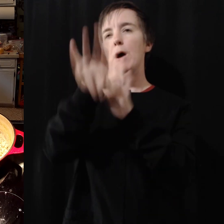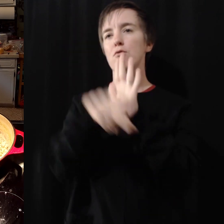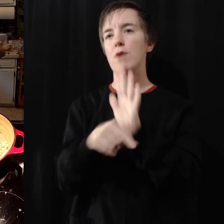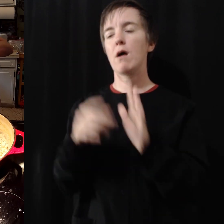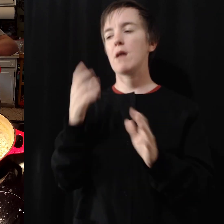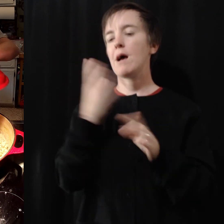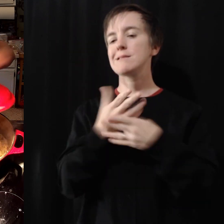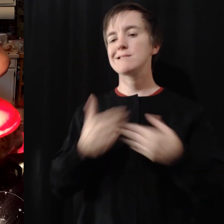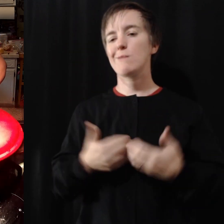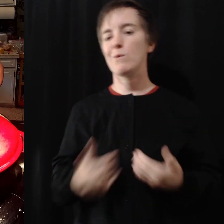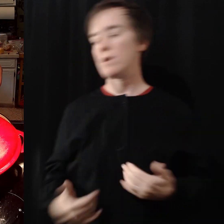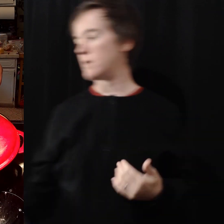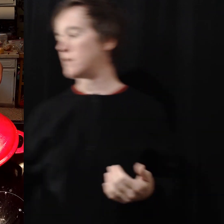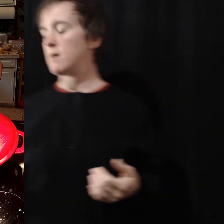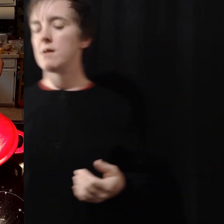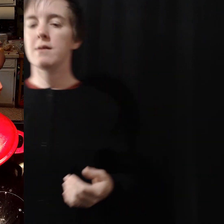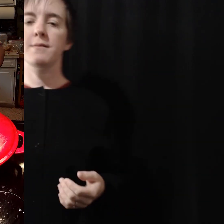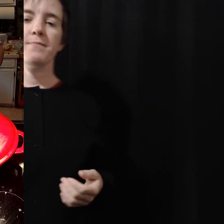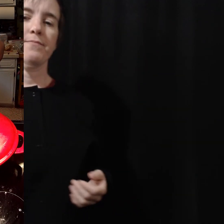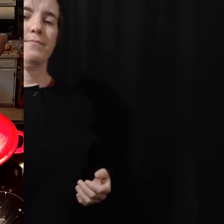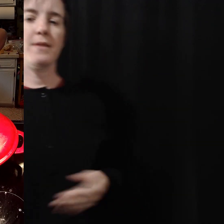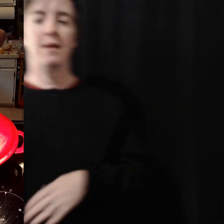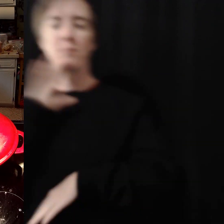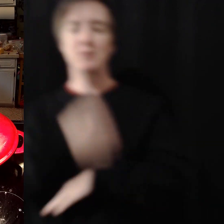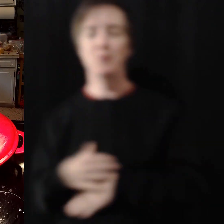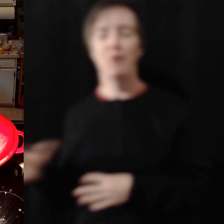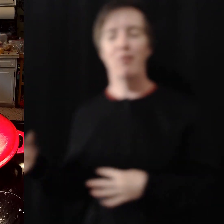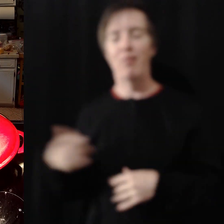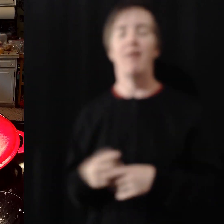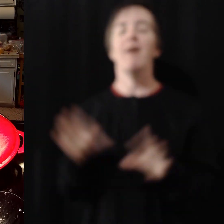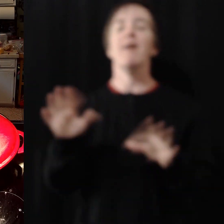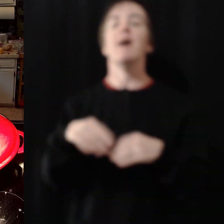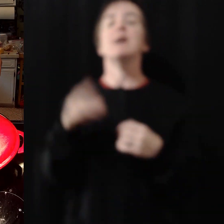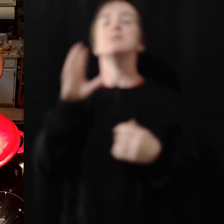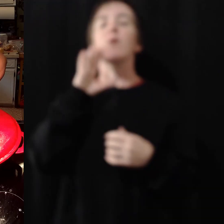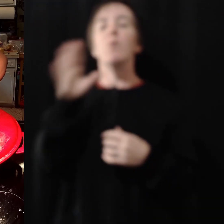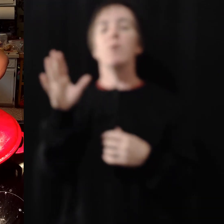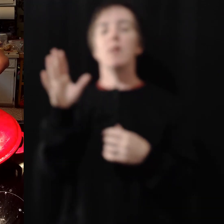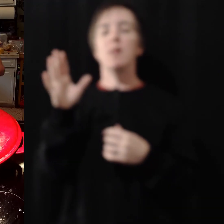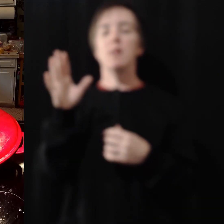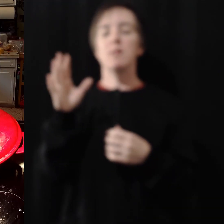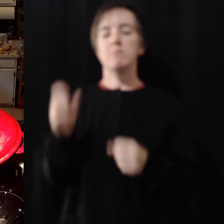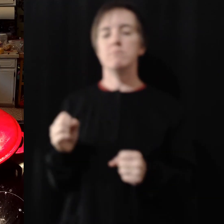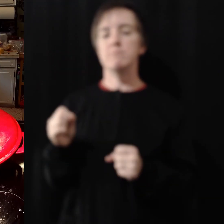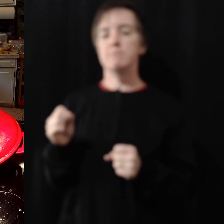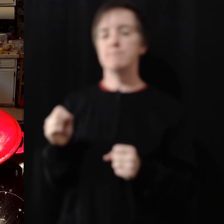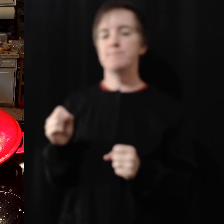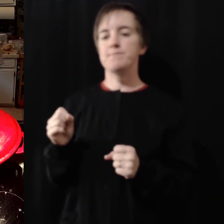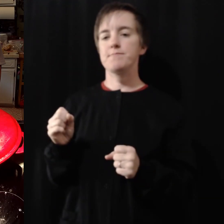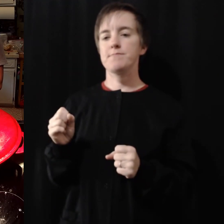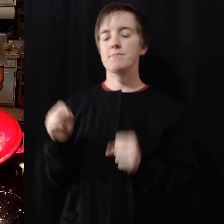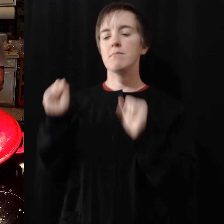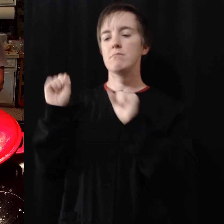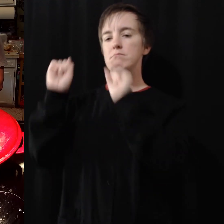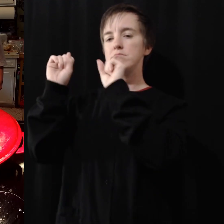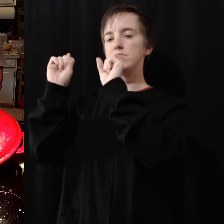it into smaller bags so that I can throw them in the freezer and then just pull each bag